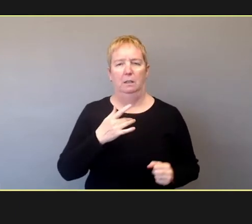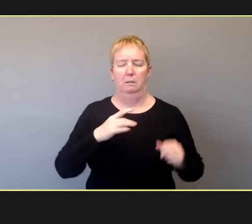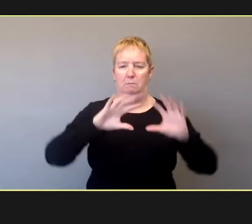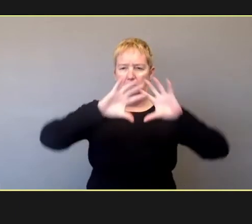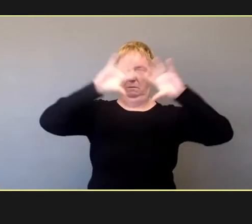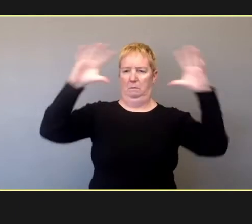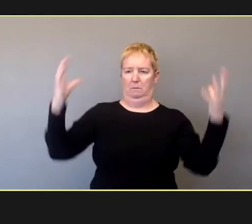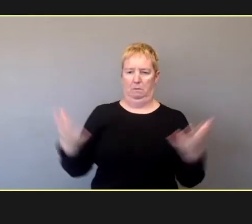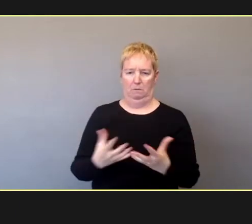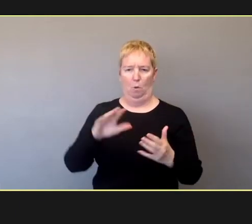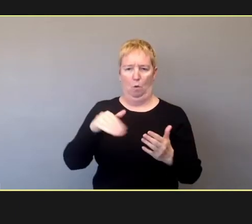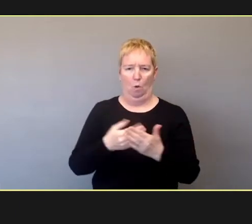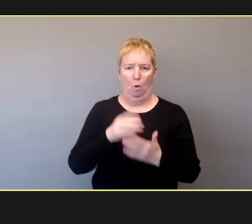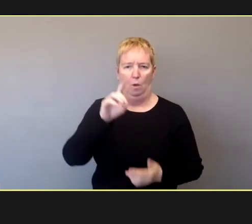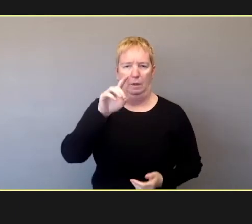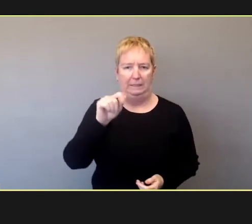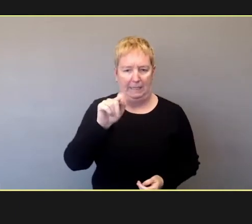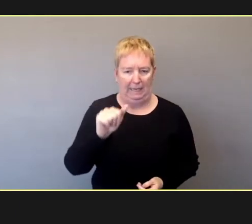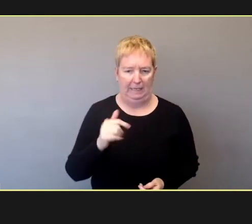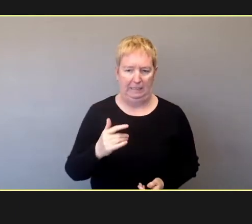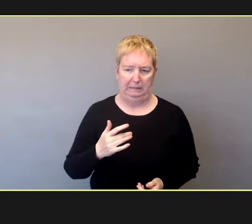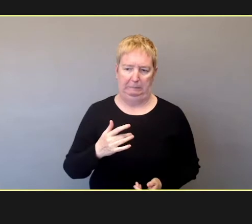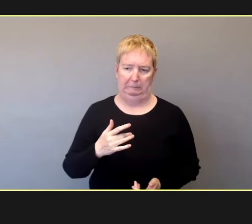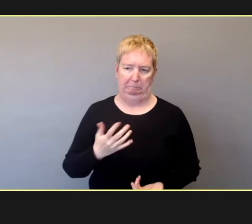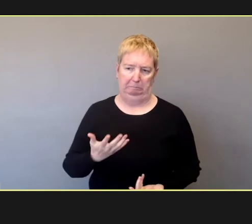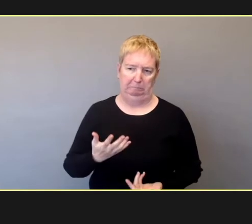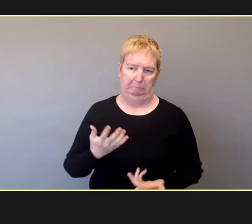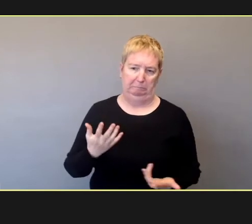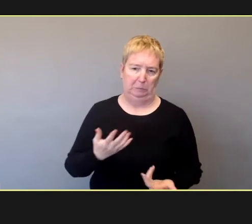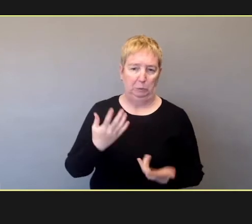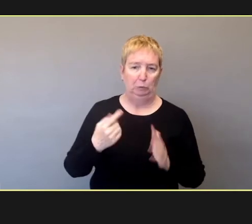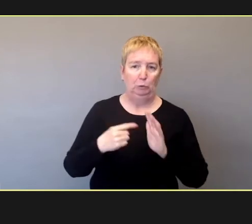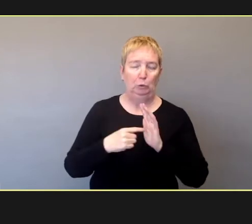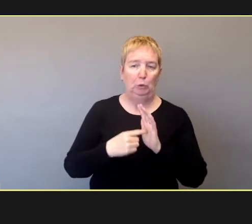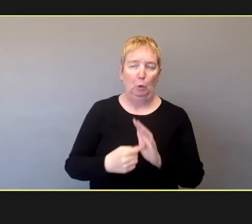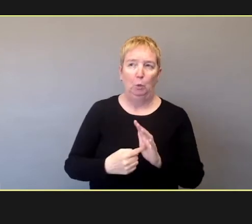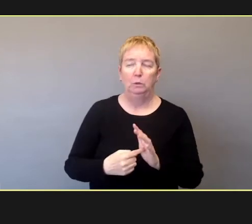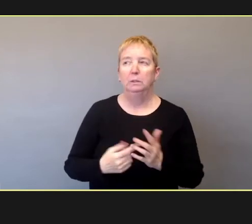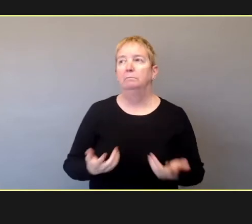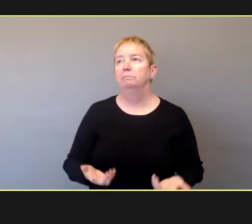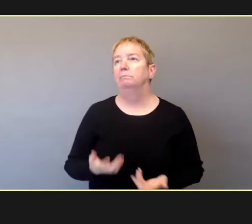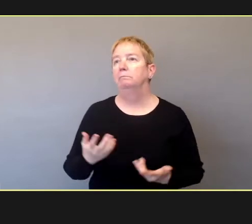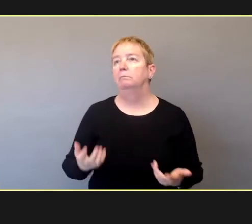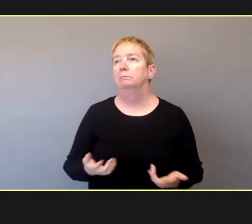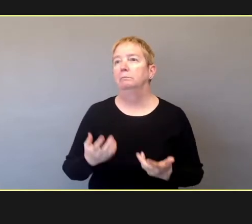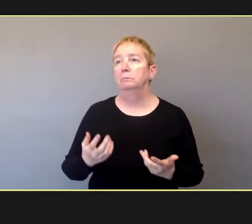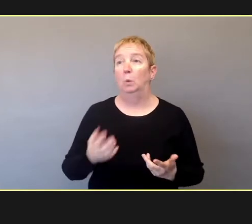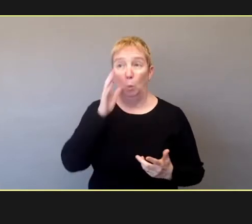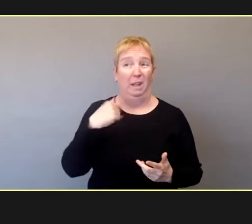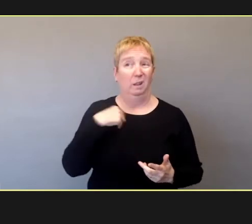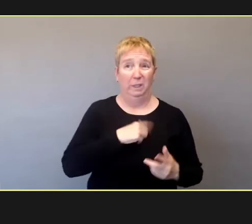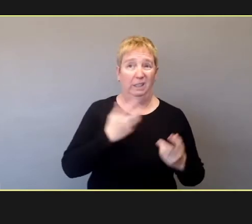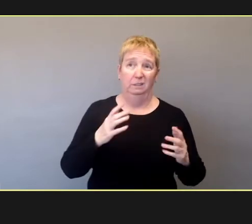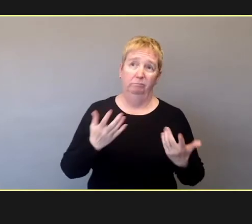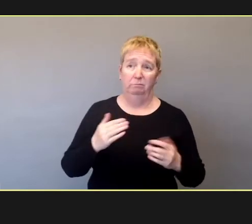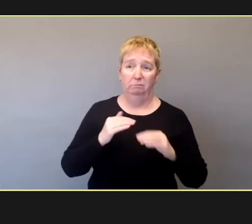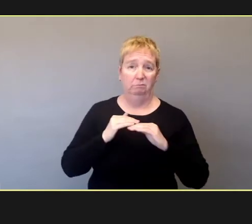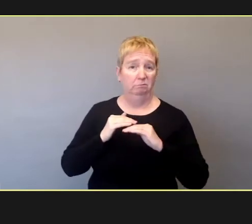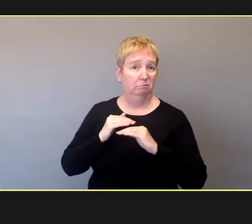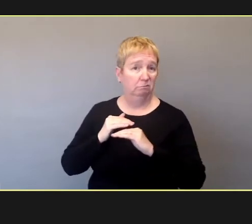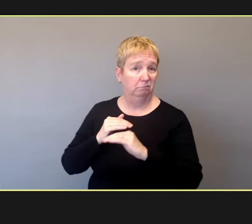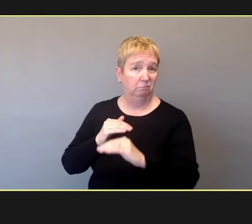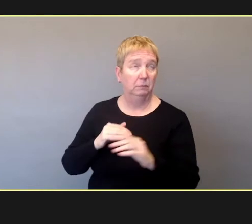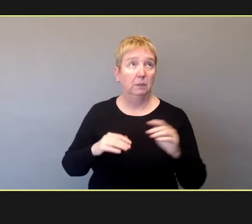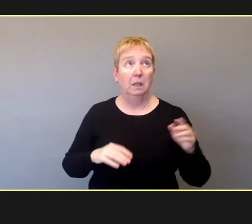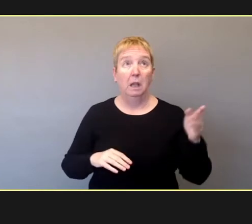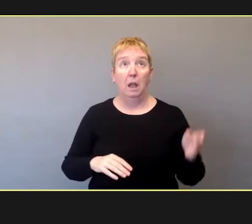maybe suggest that those lower numbers will just stay down like that? Like,